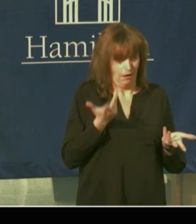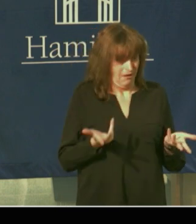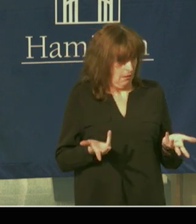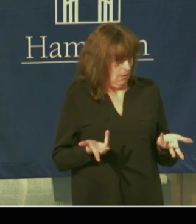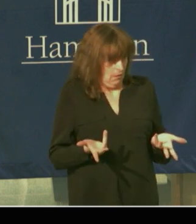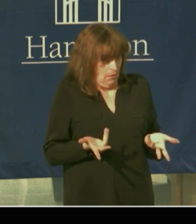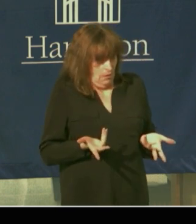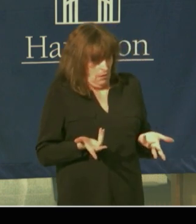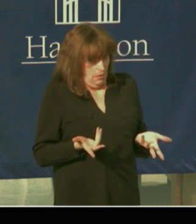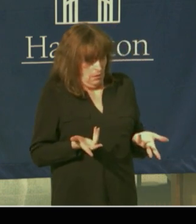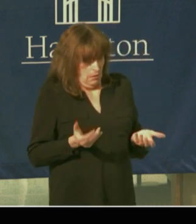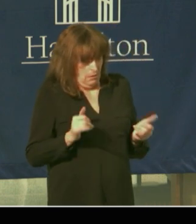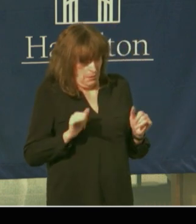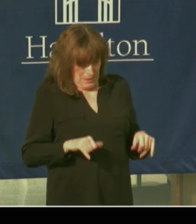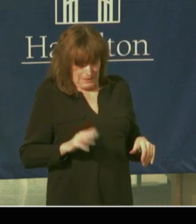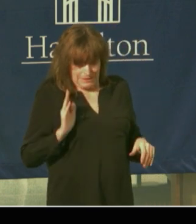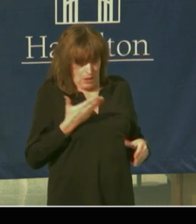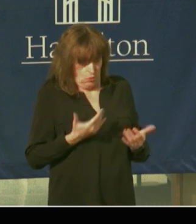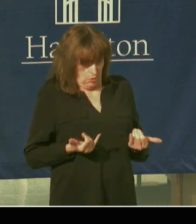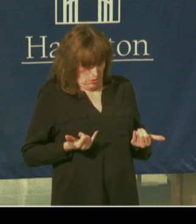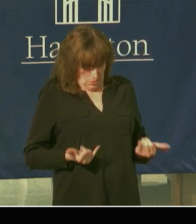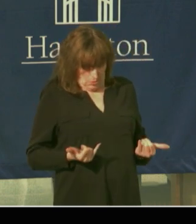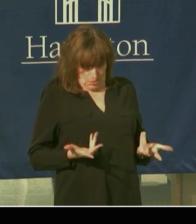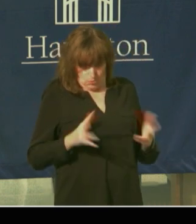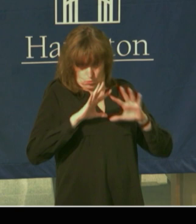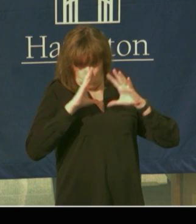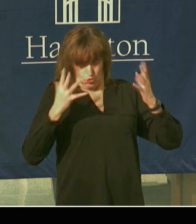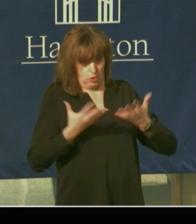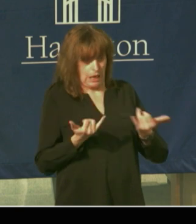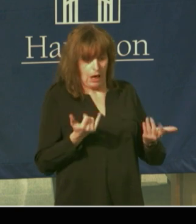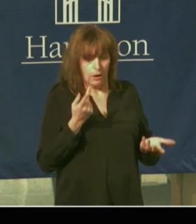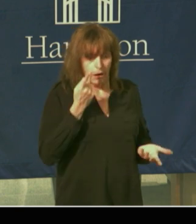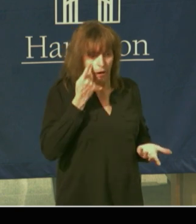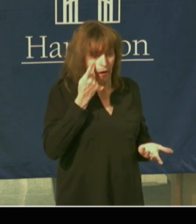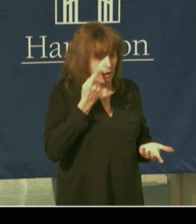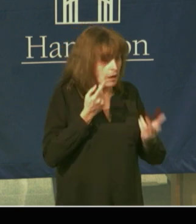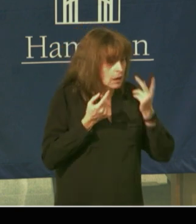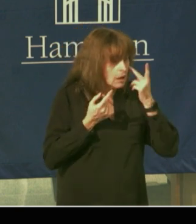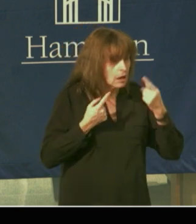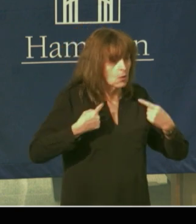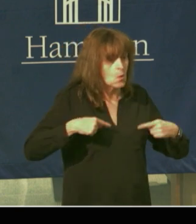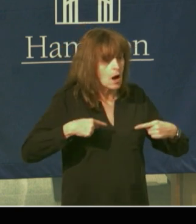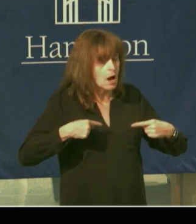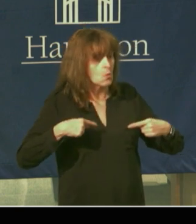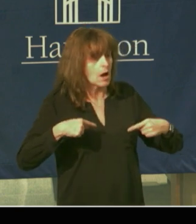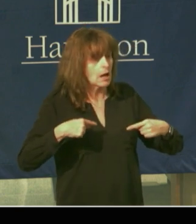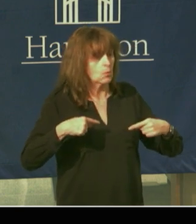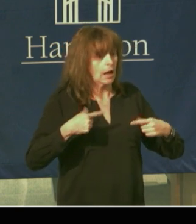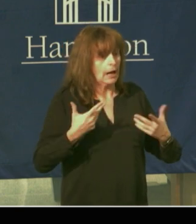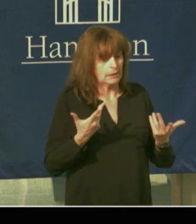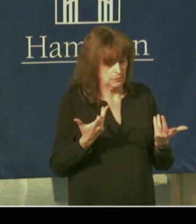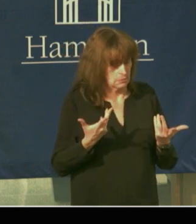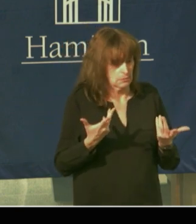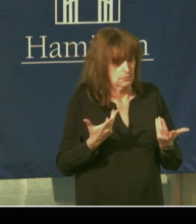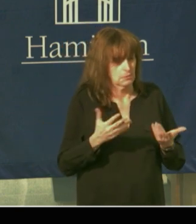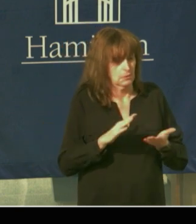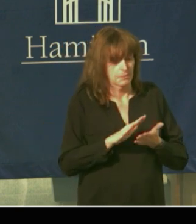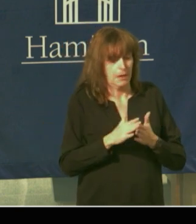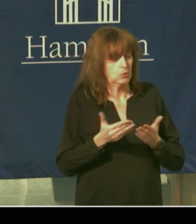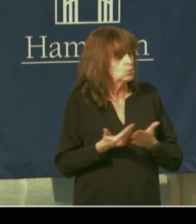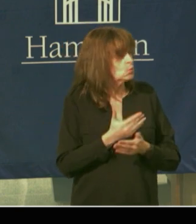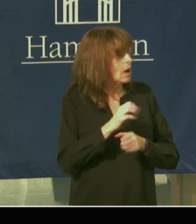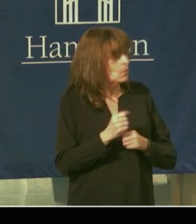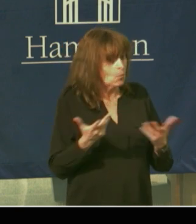we're spending less time interacting with people, even the people that are close to us. The new normal is we're finding different ways to deliver services that